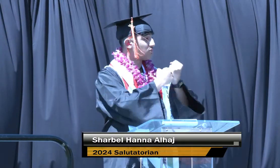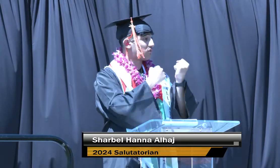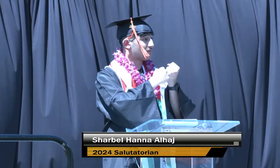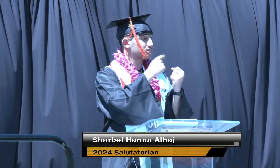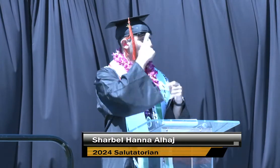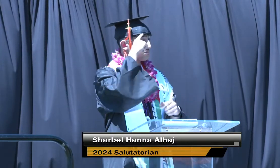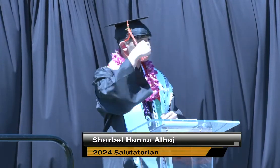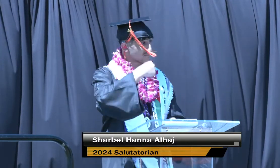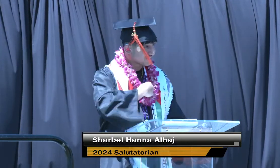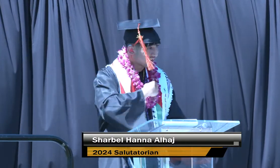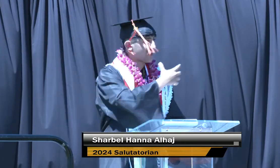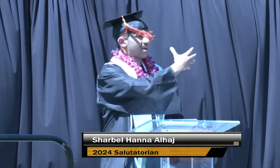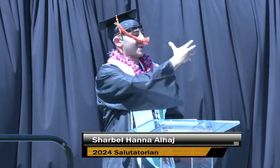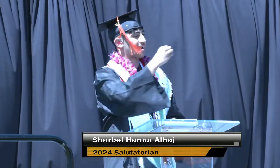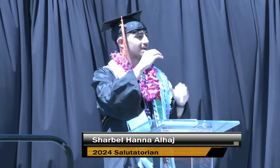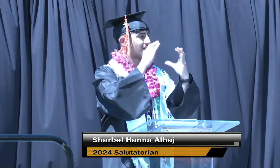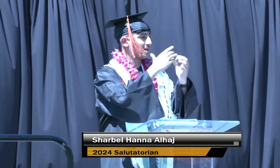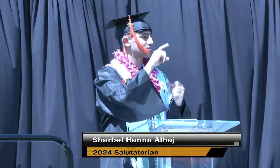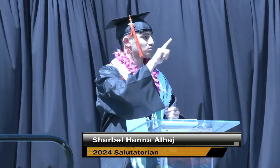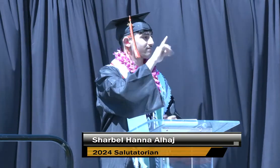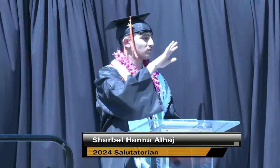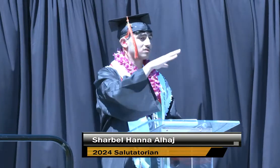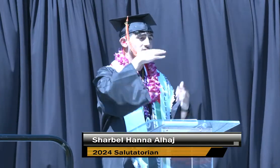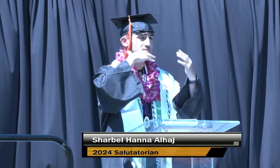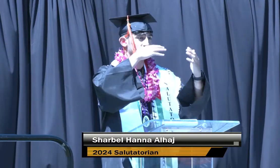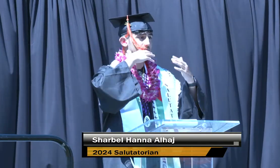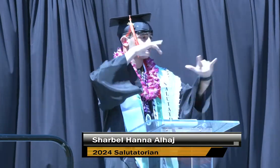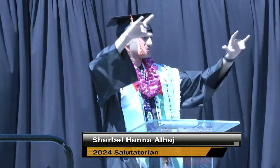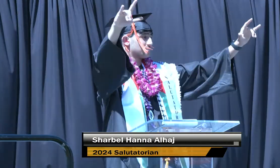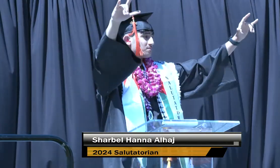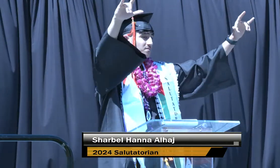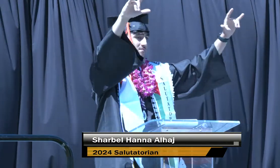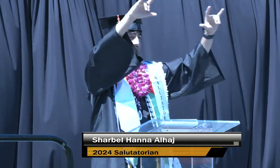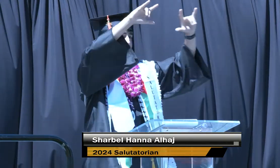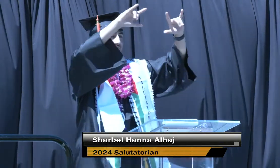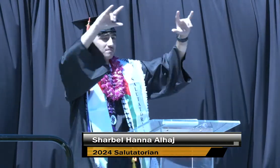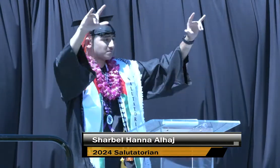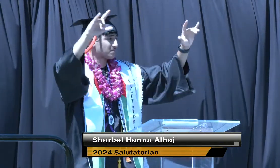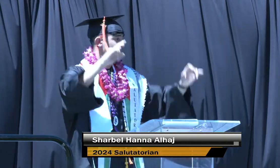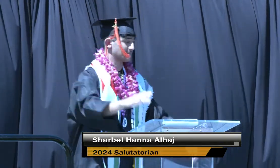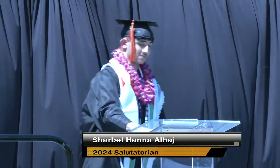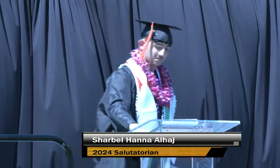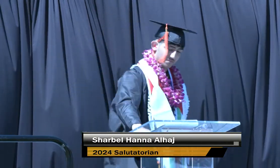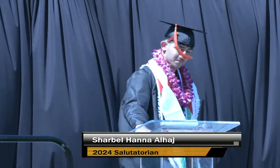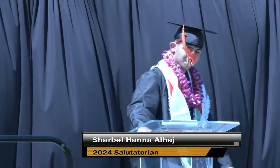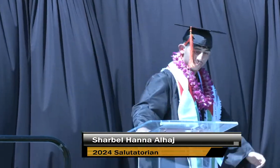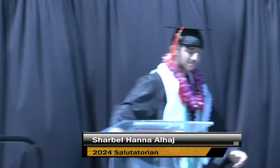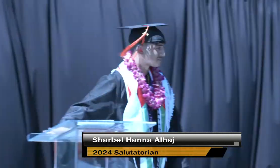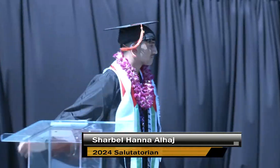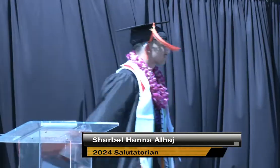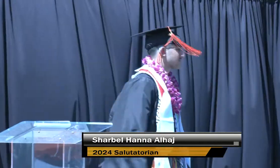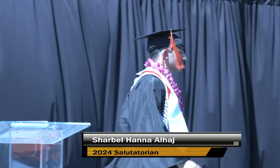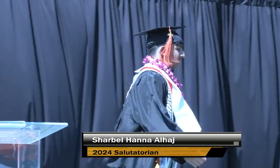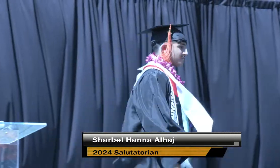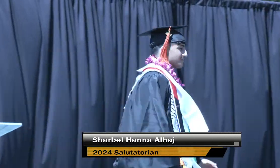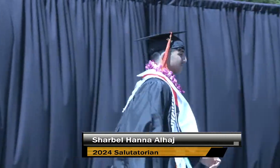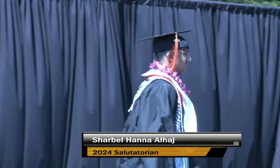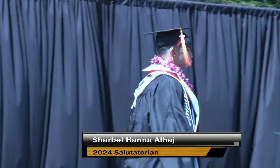of who you are grateful to that have supported all of us in the class of 24, and I thank you all as well.